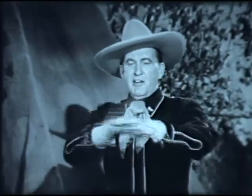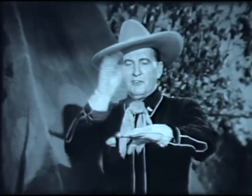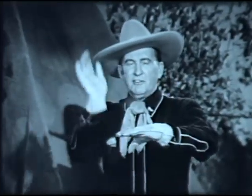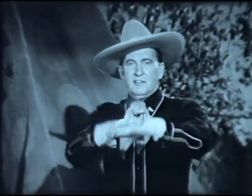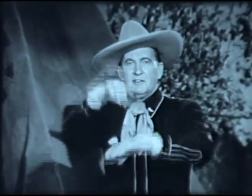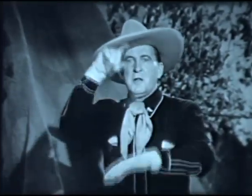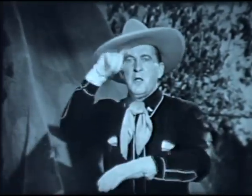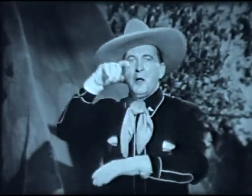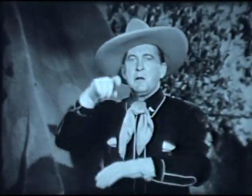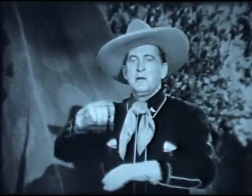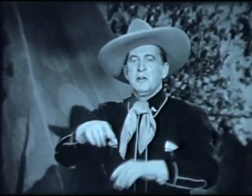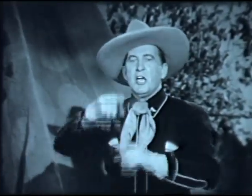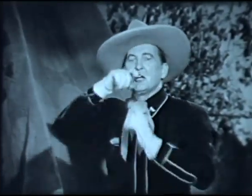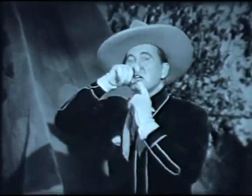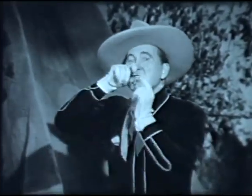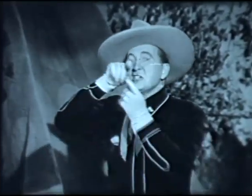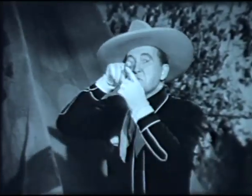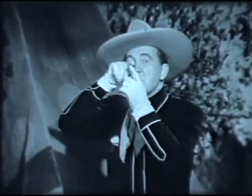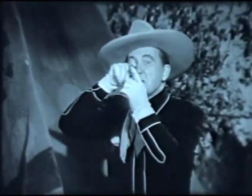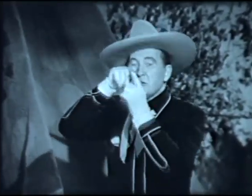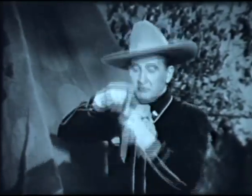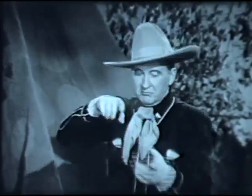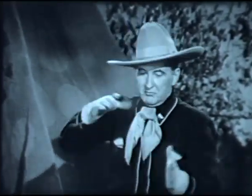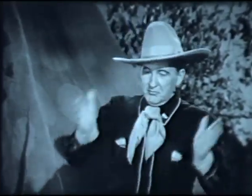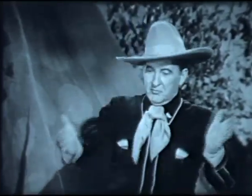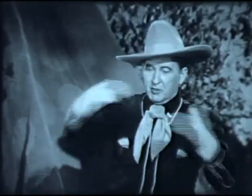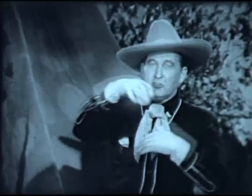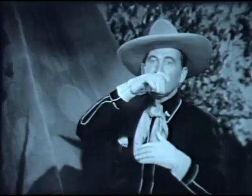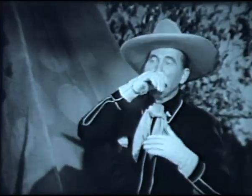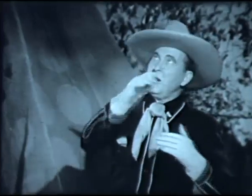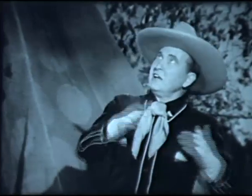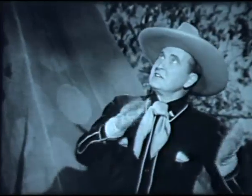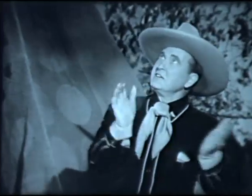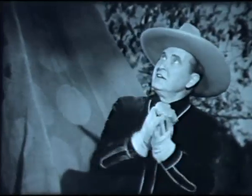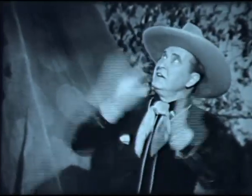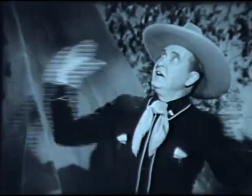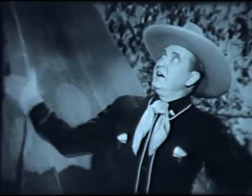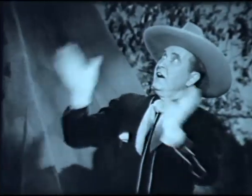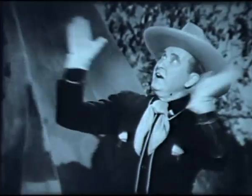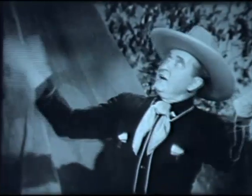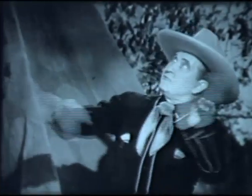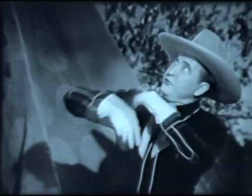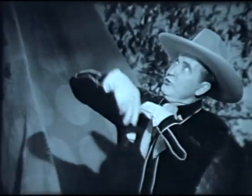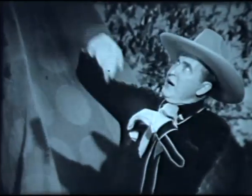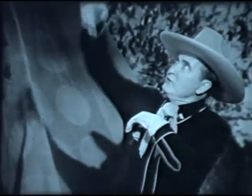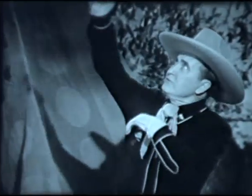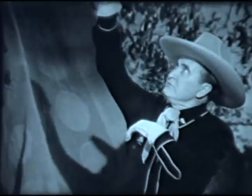raven, and in his beak, he took the box and flew out